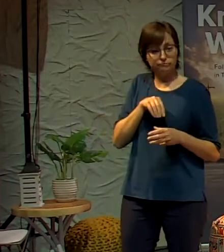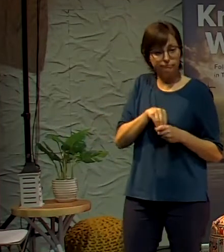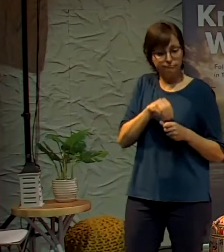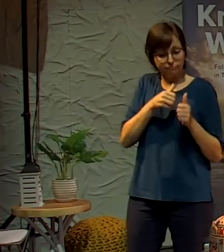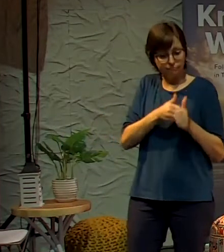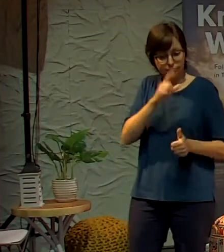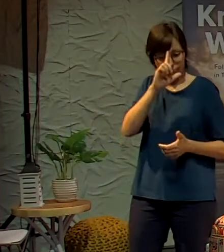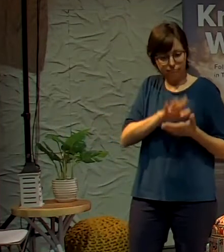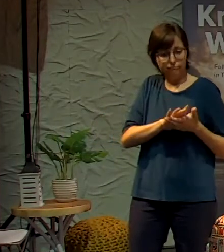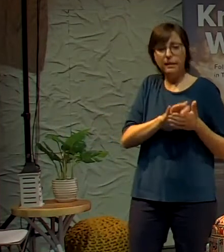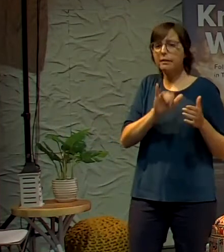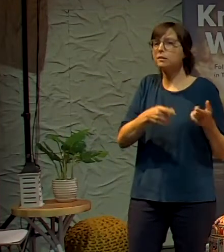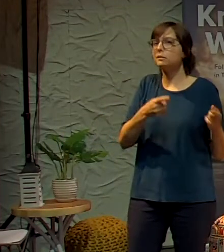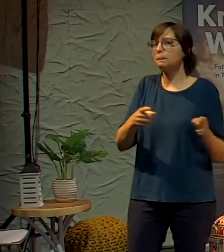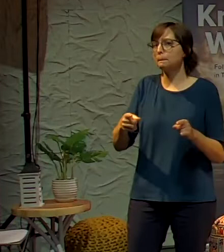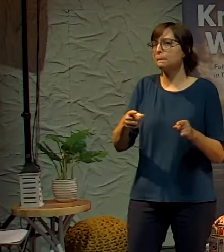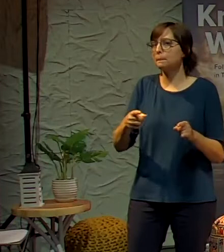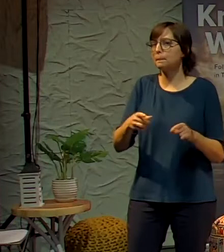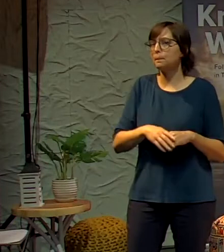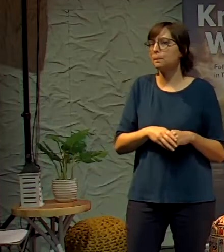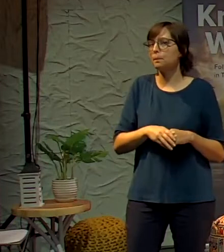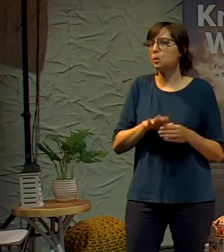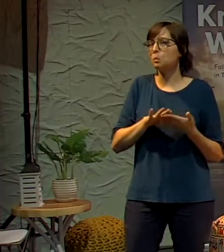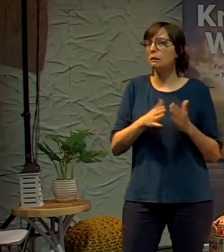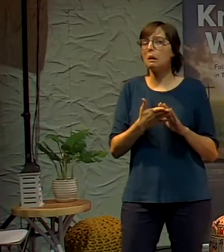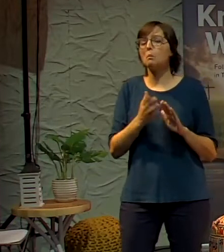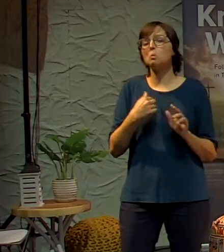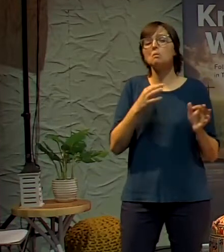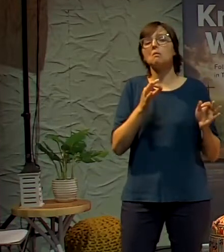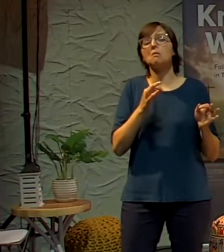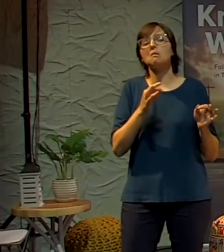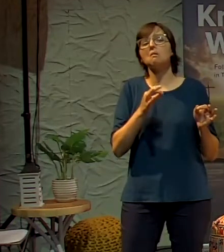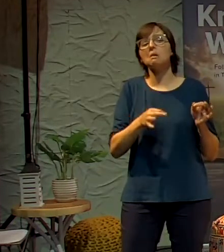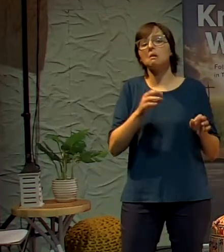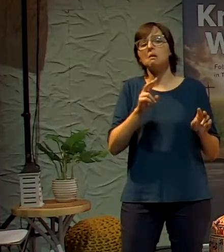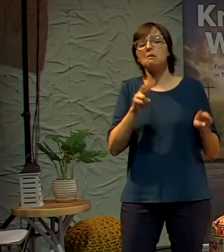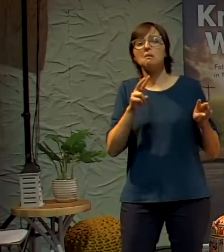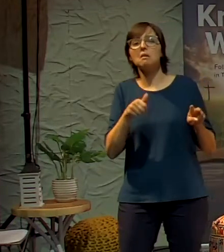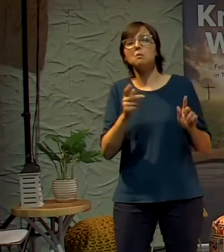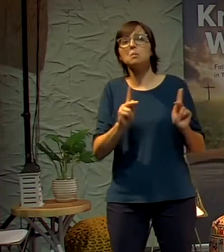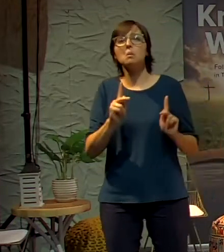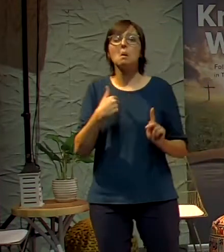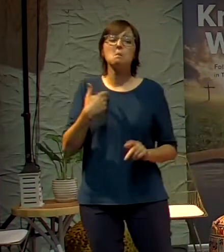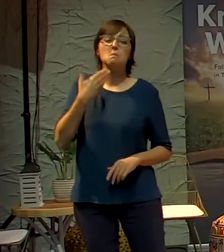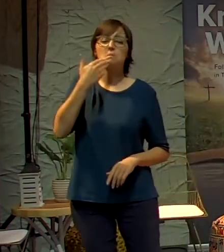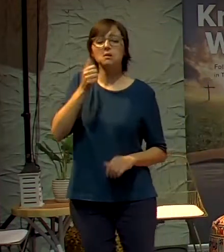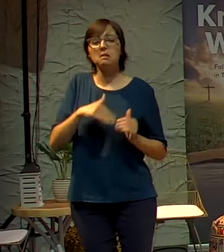And that's what's happening here. You become an insider. You start judging people. You think you're better than everybody